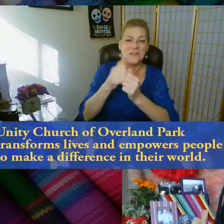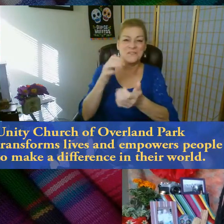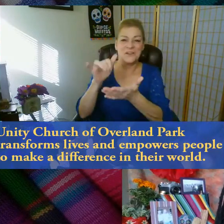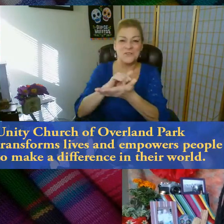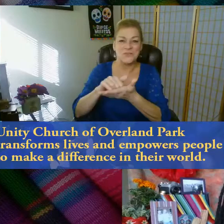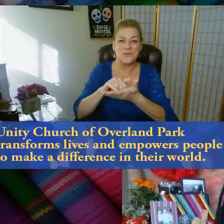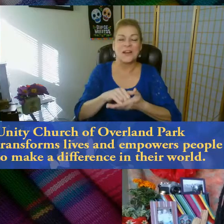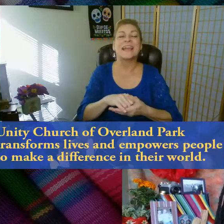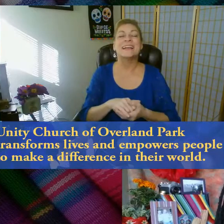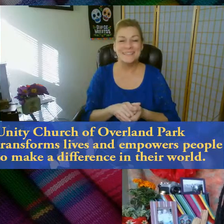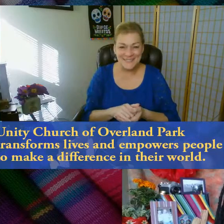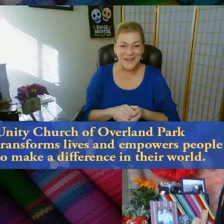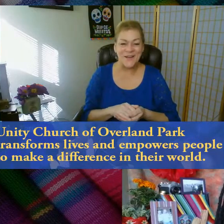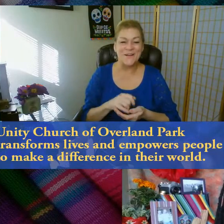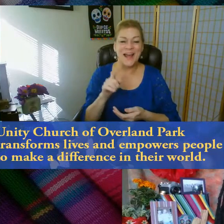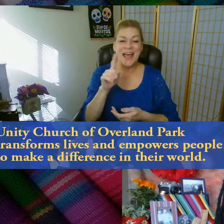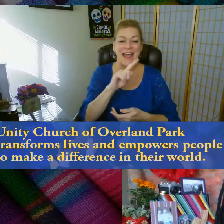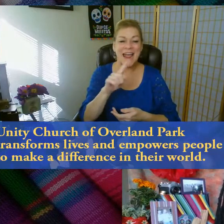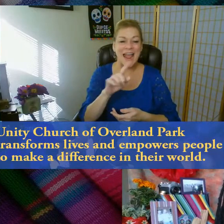is